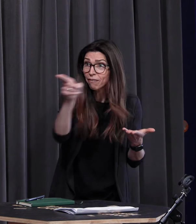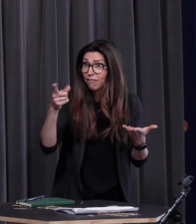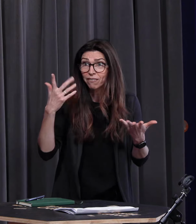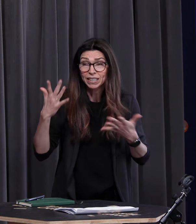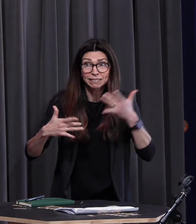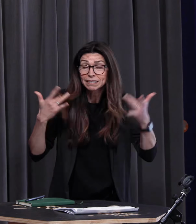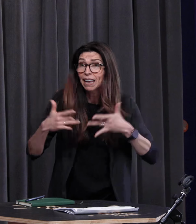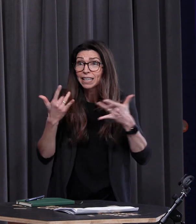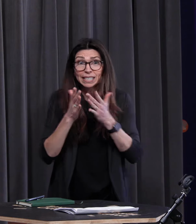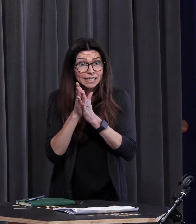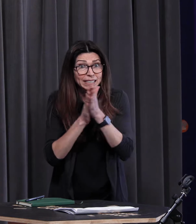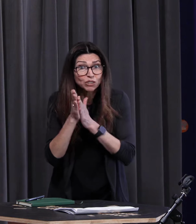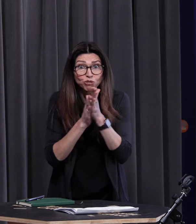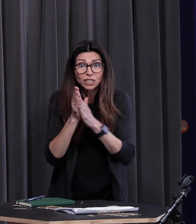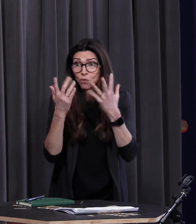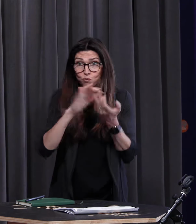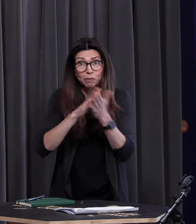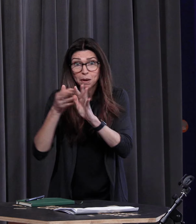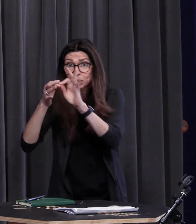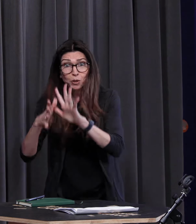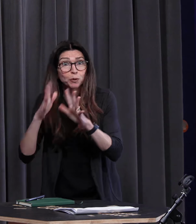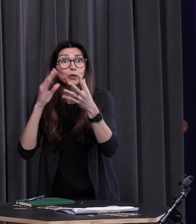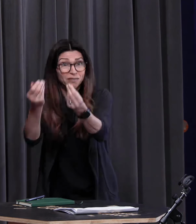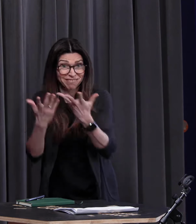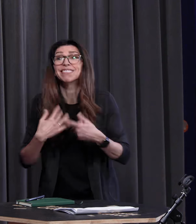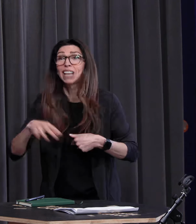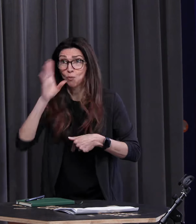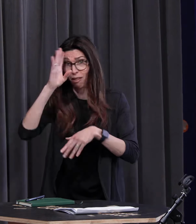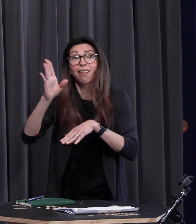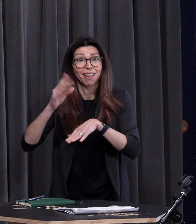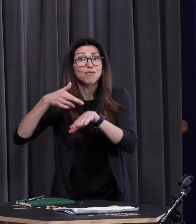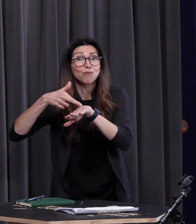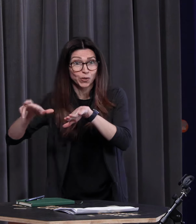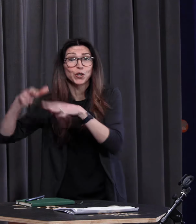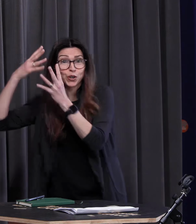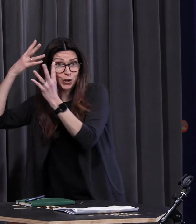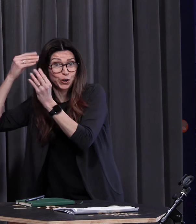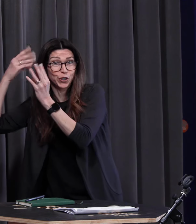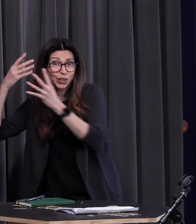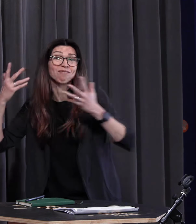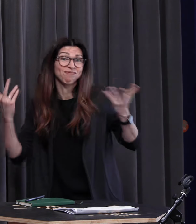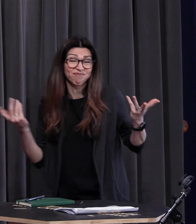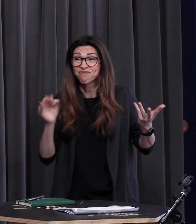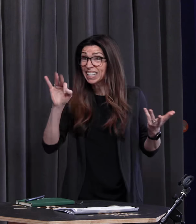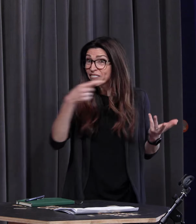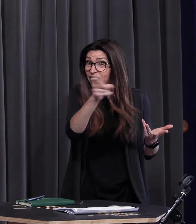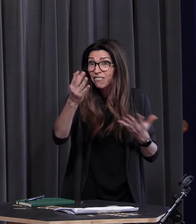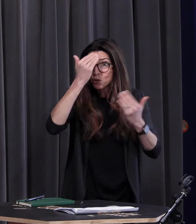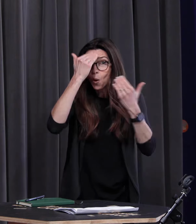to get you on that path. And the more spoken languages you know, the better, especially in this region.